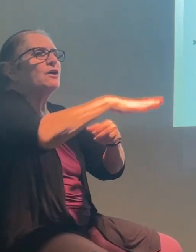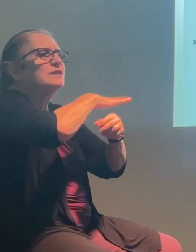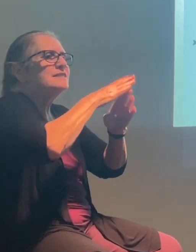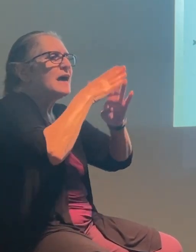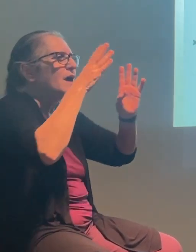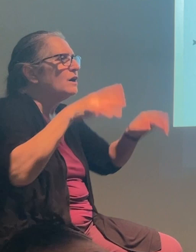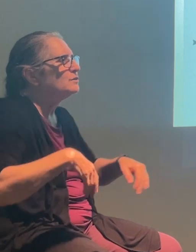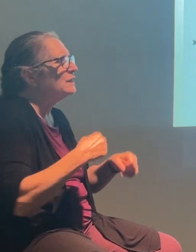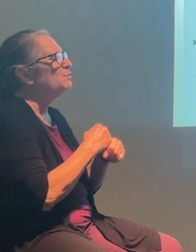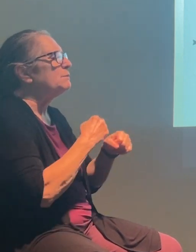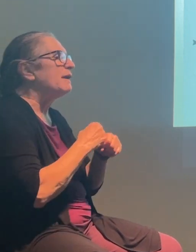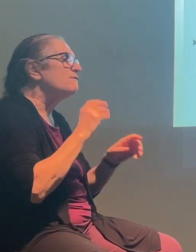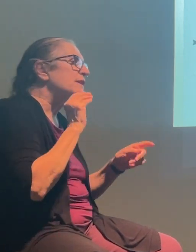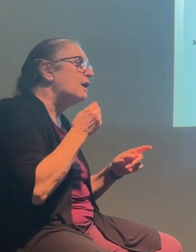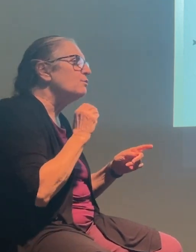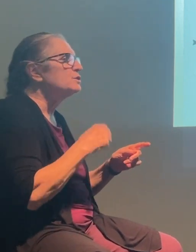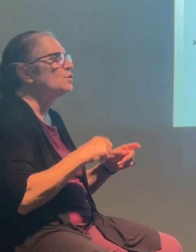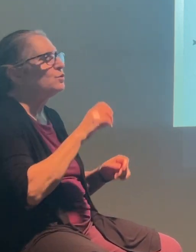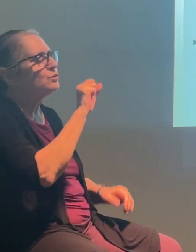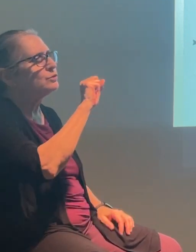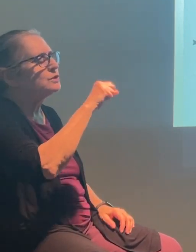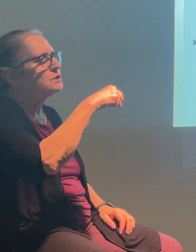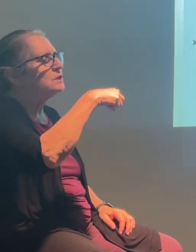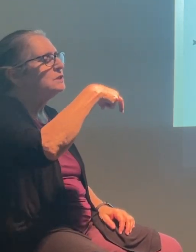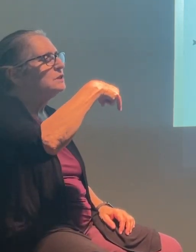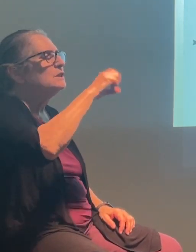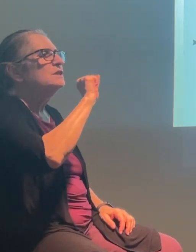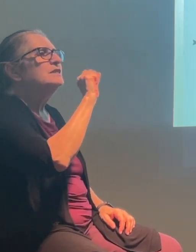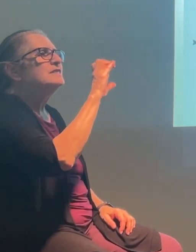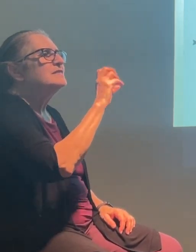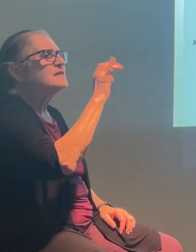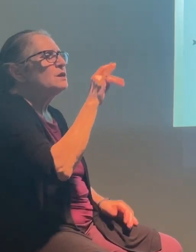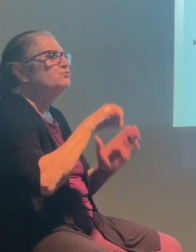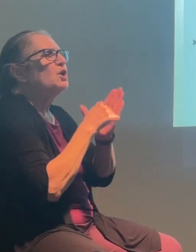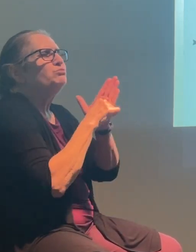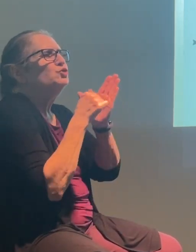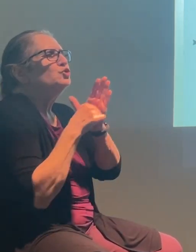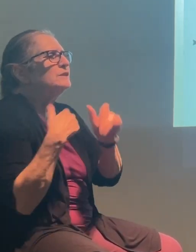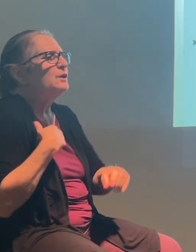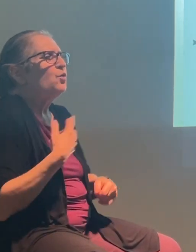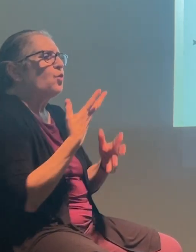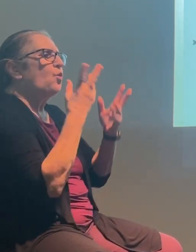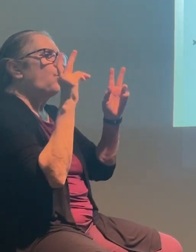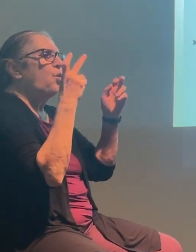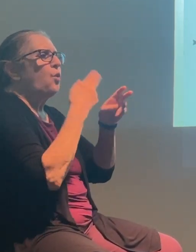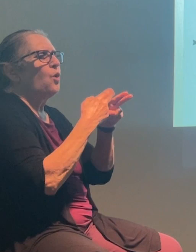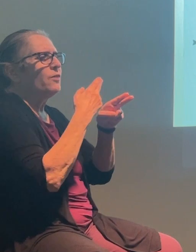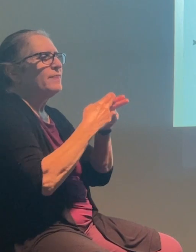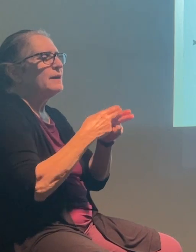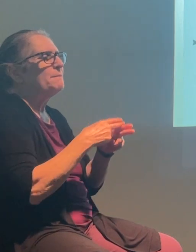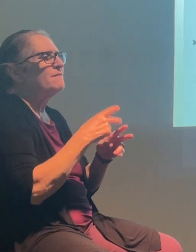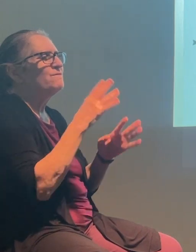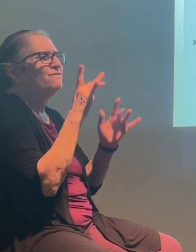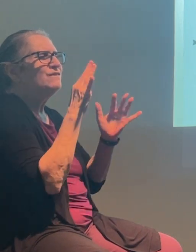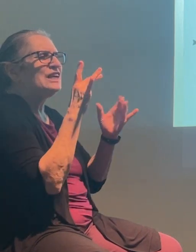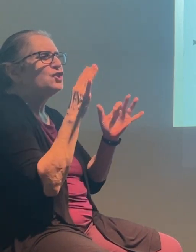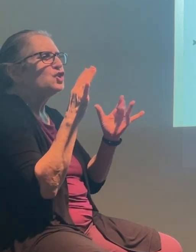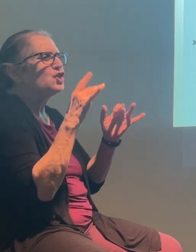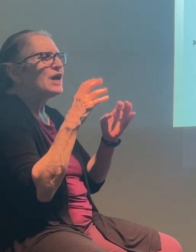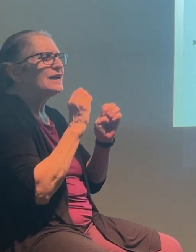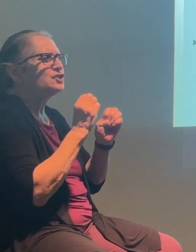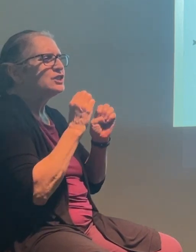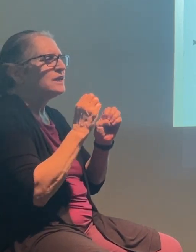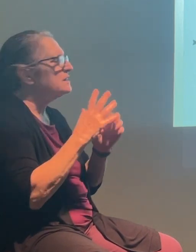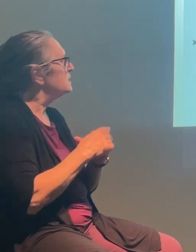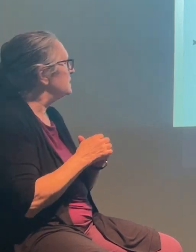things, flowers and so forth, which he called his finger exercises. So he was always playing with it and calibrating things. So he's a very, very interesting